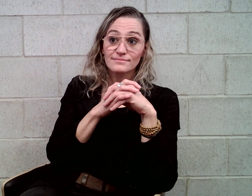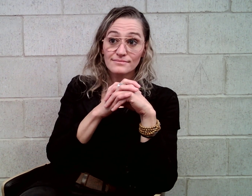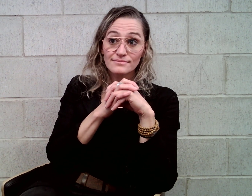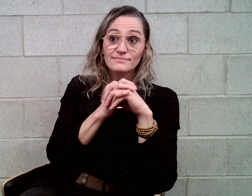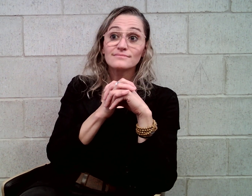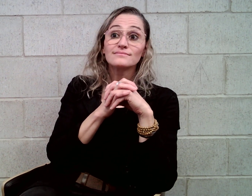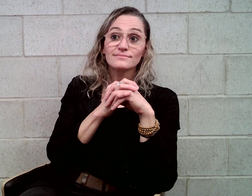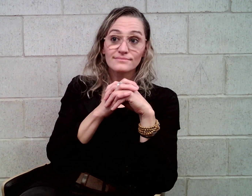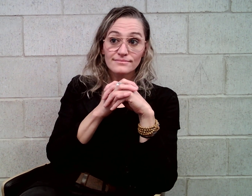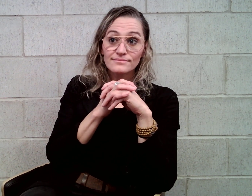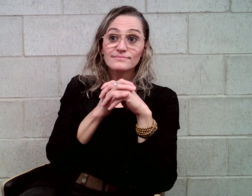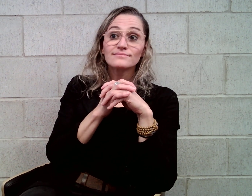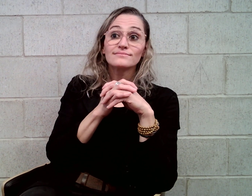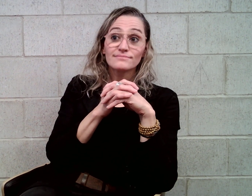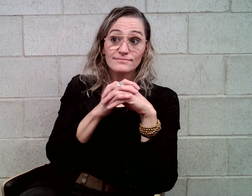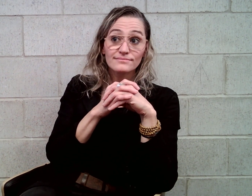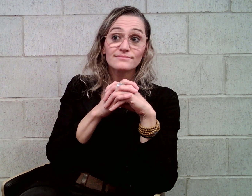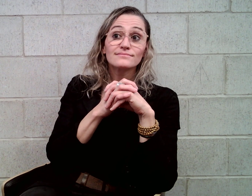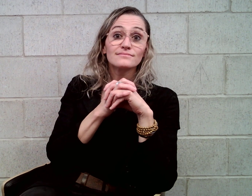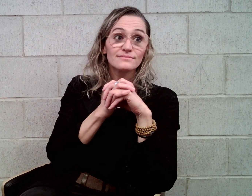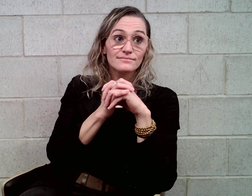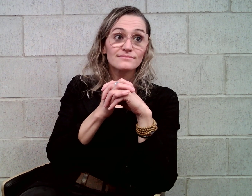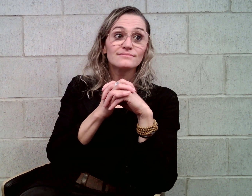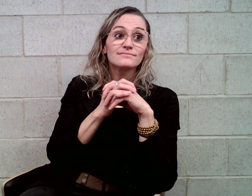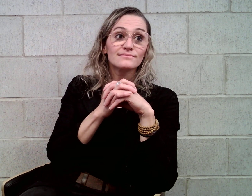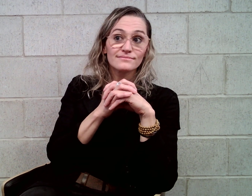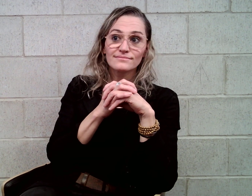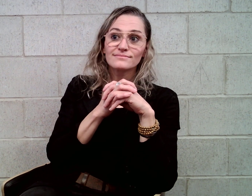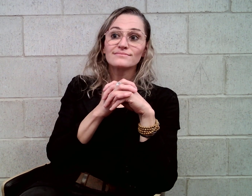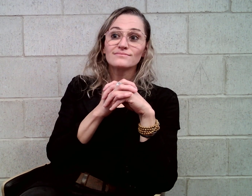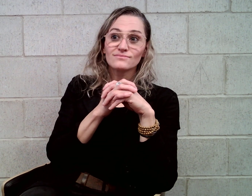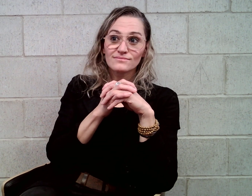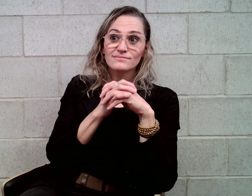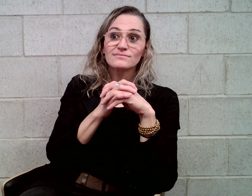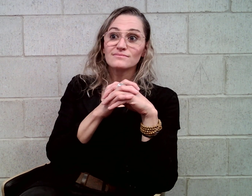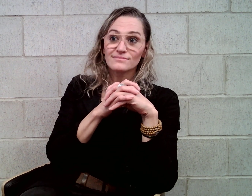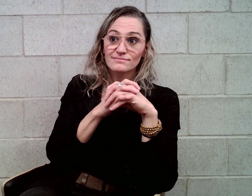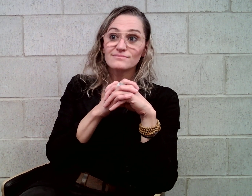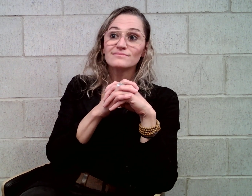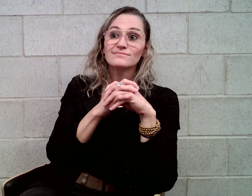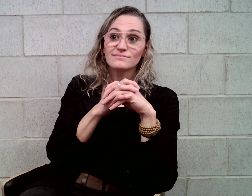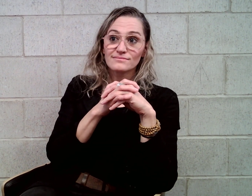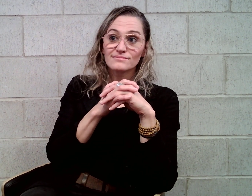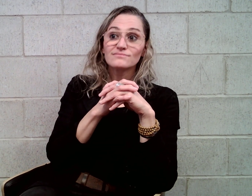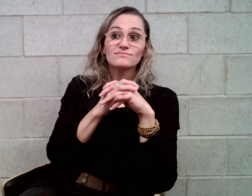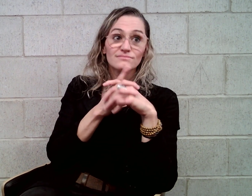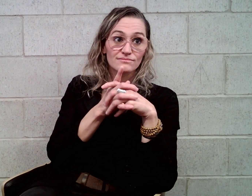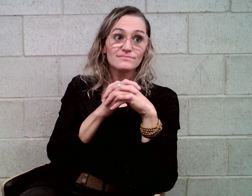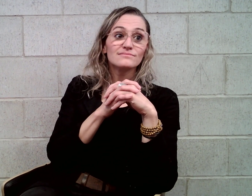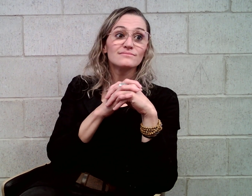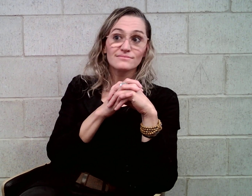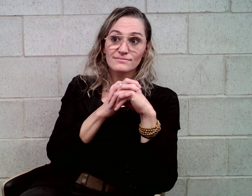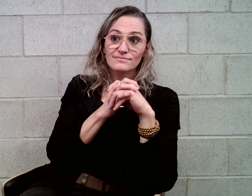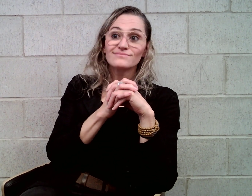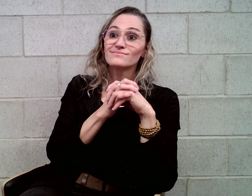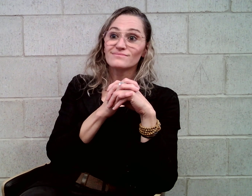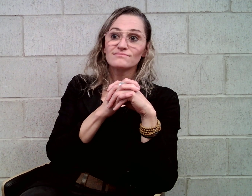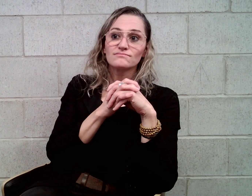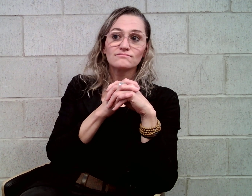that you were there to, talk about her death. Anyway, that's just one moment of so many translations that you do